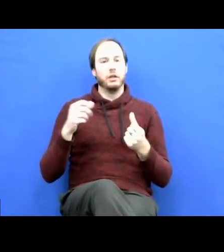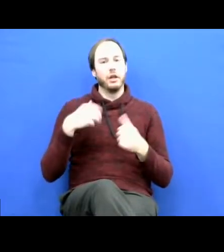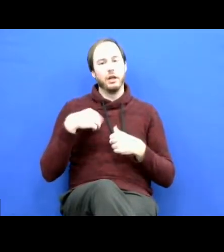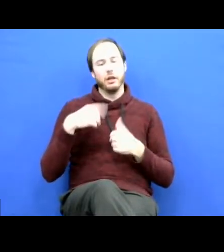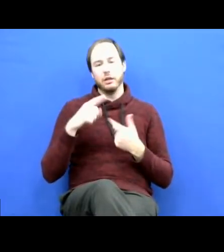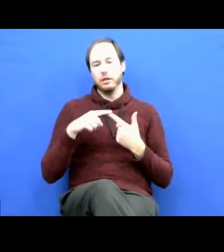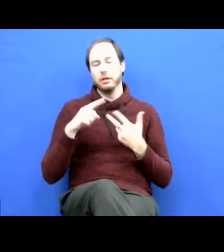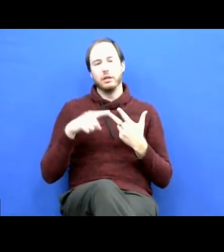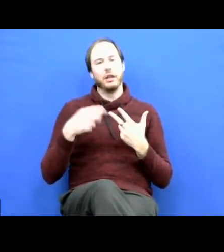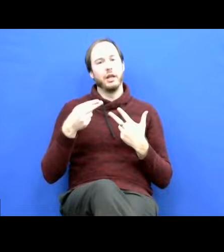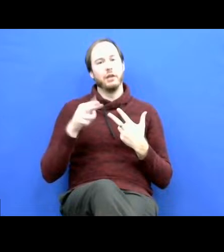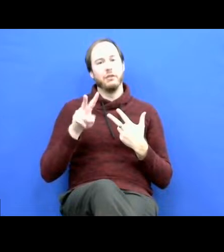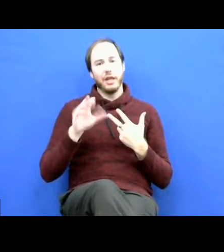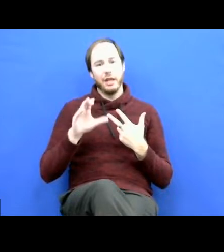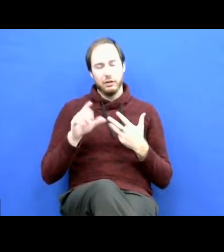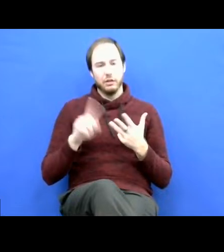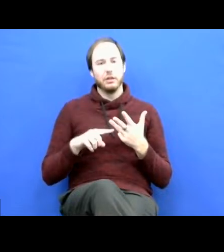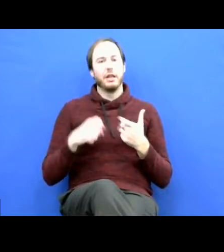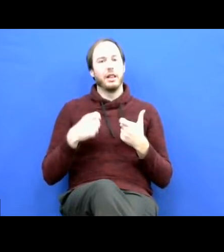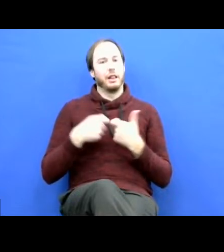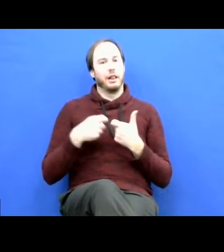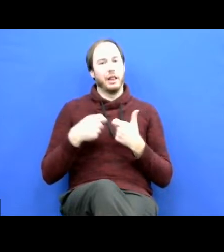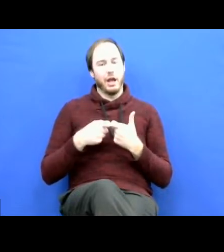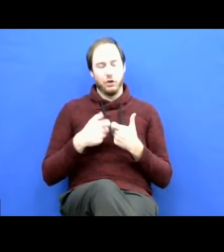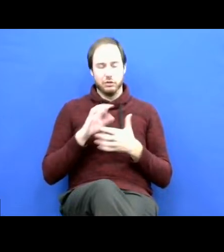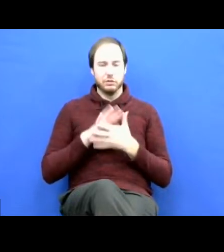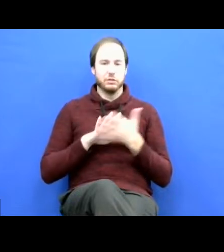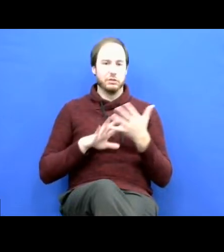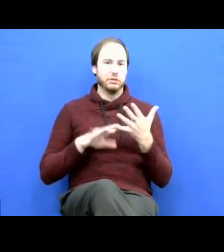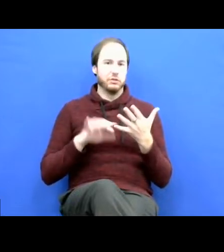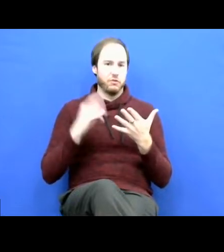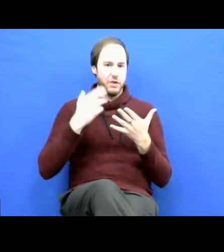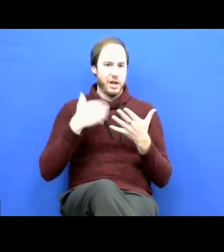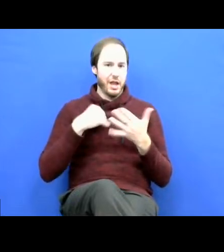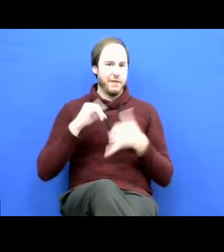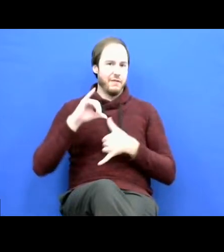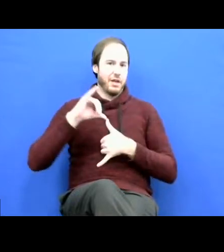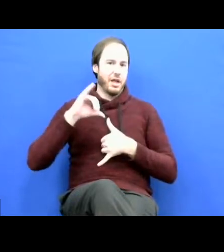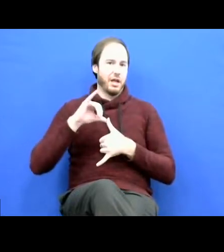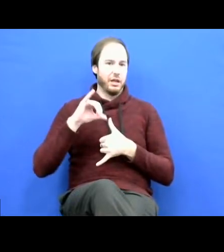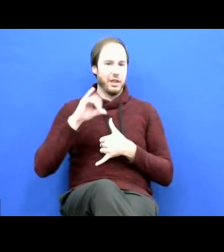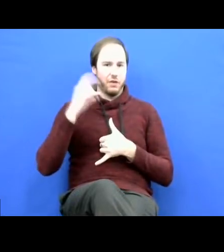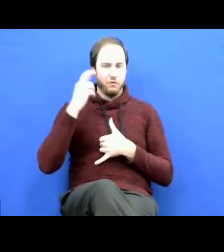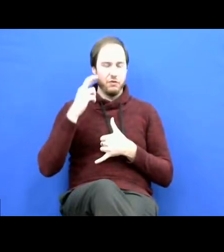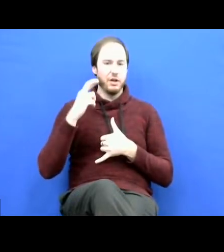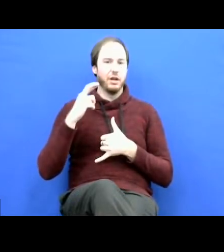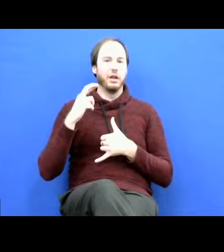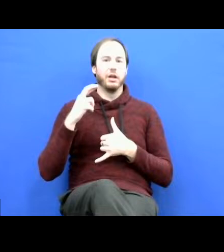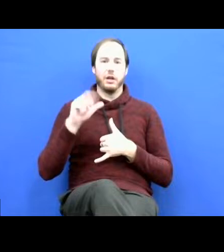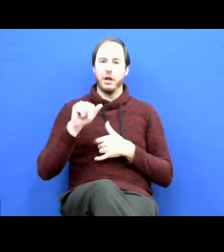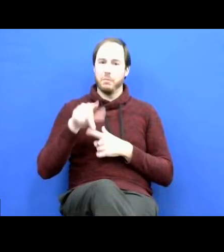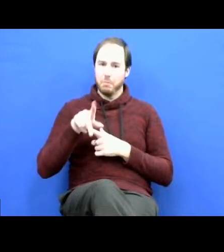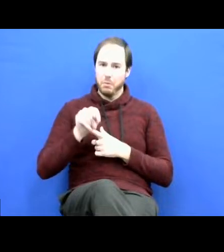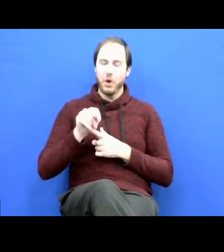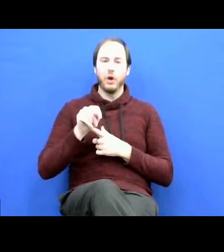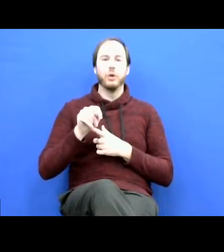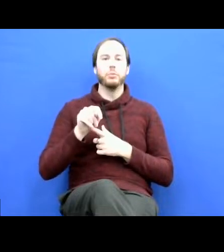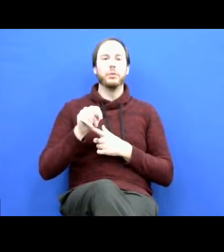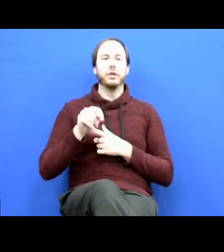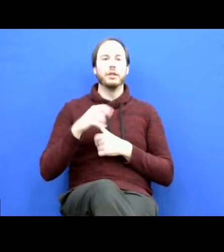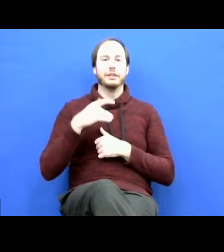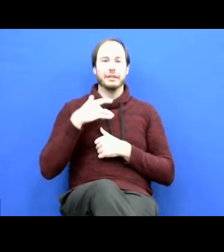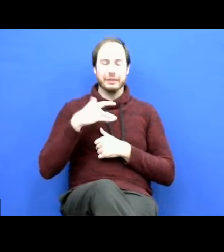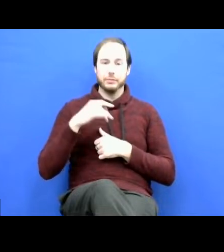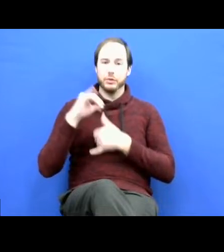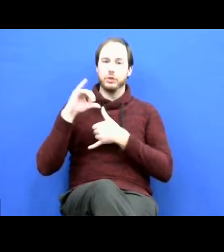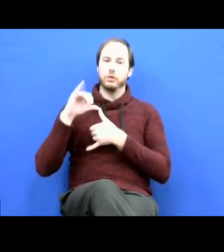HVAC, you know, the electrical, everything through there. So that's typically why apartment stories are